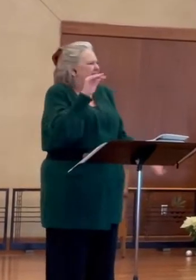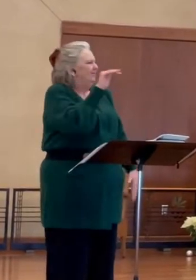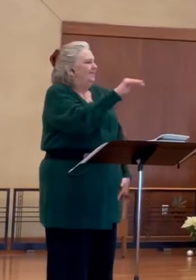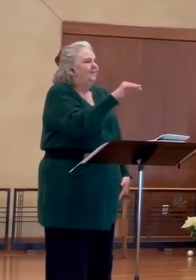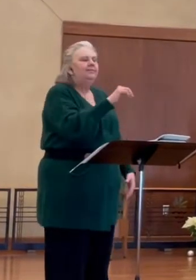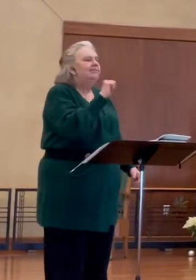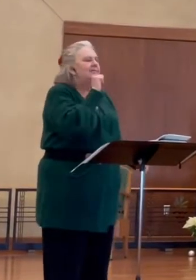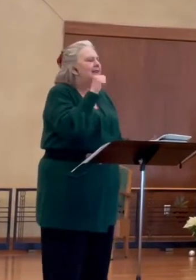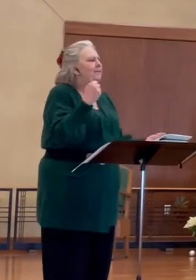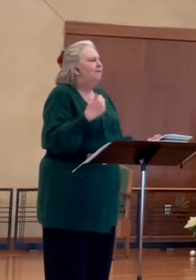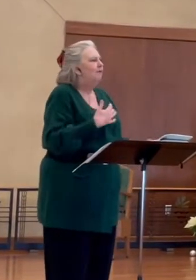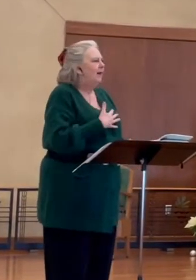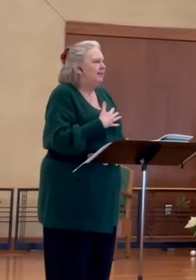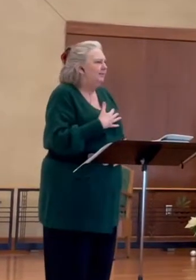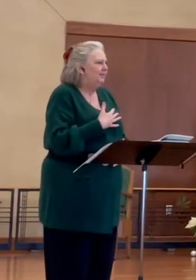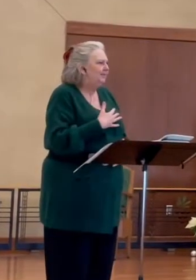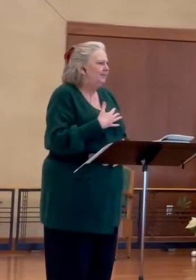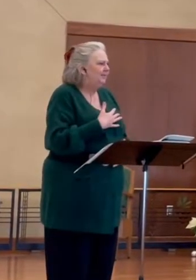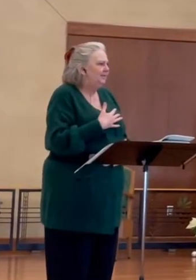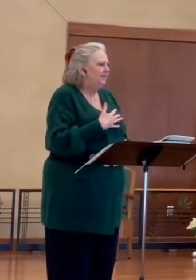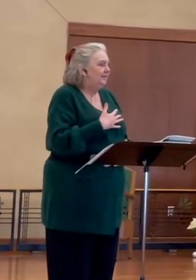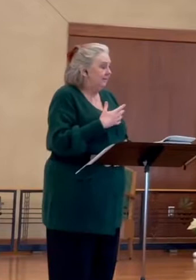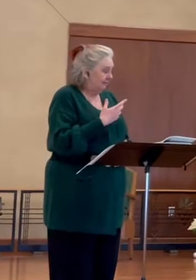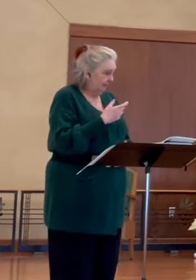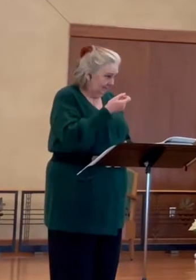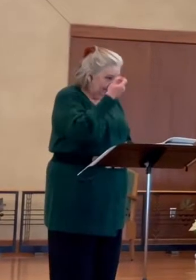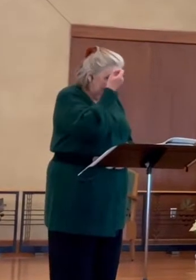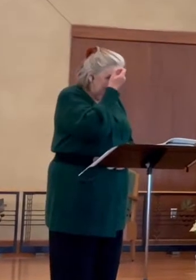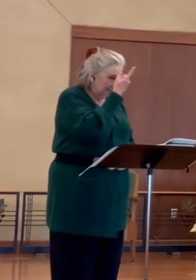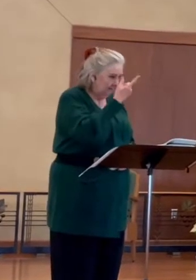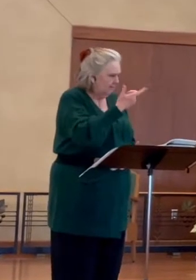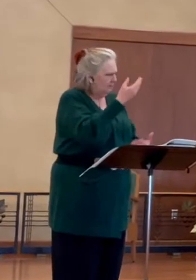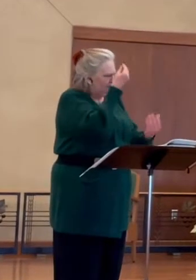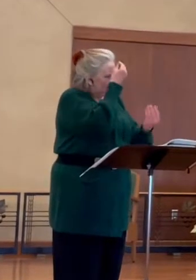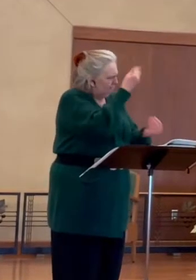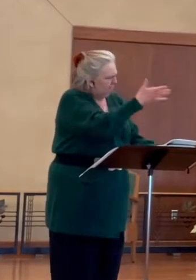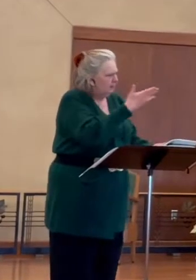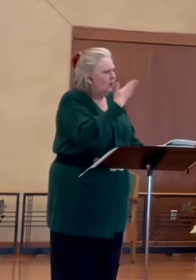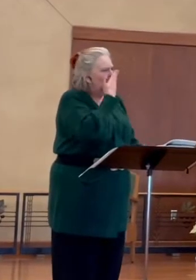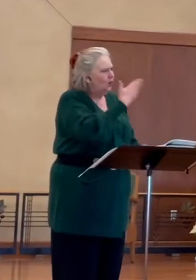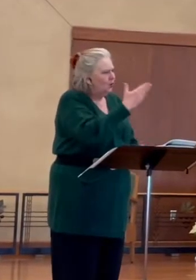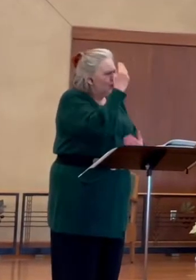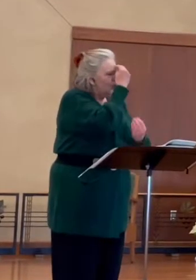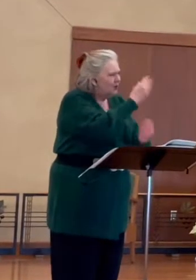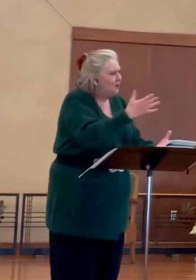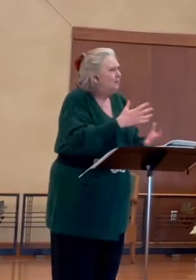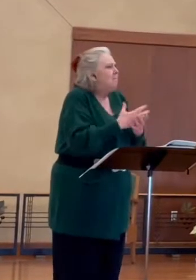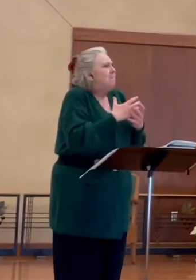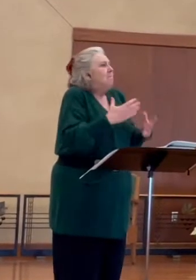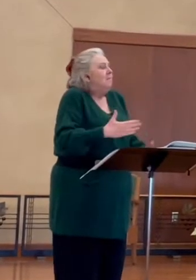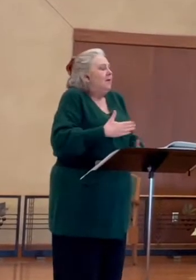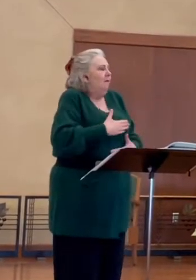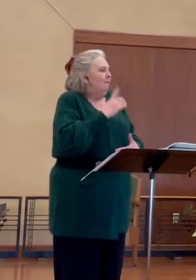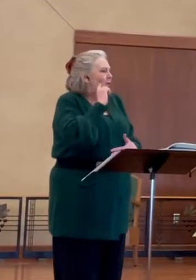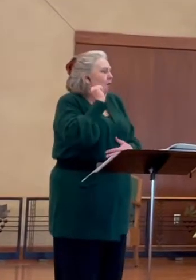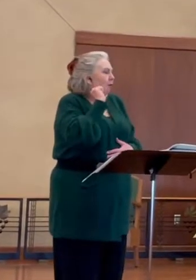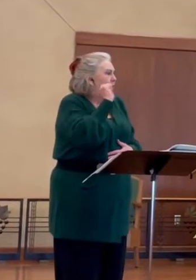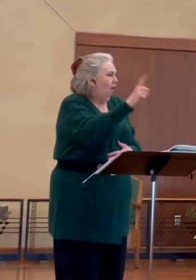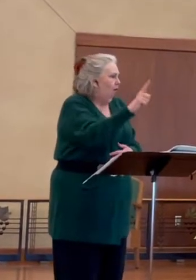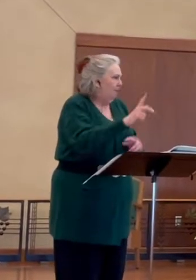"Do not be afraid, for see, I am bringing you good news of great joy for all the